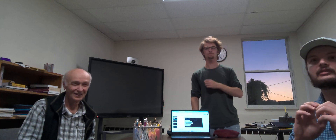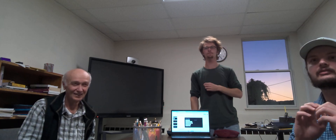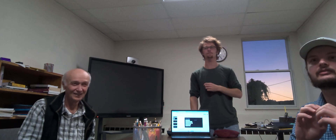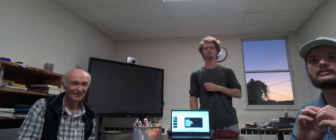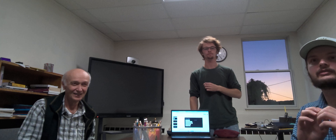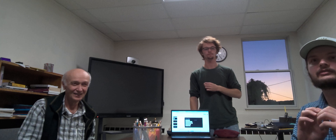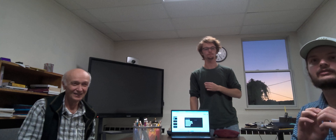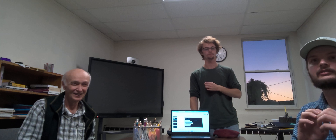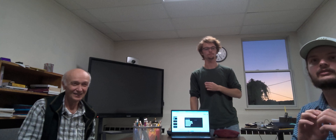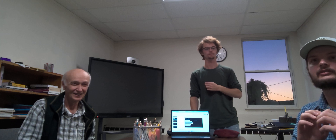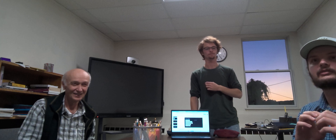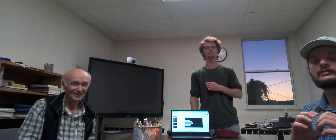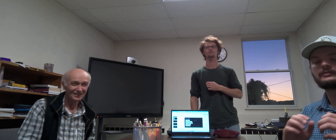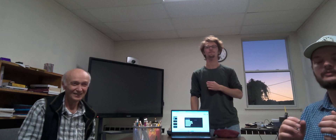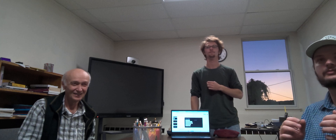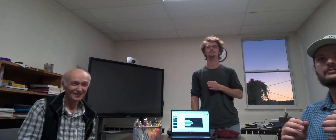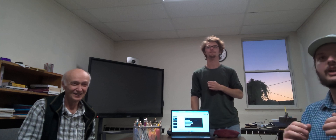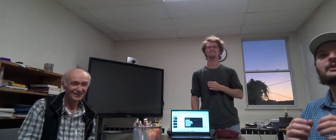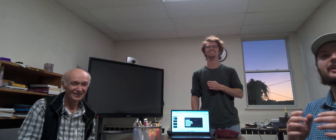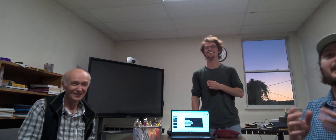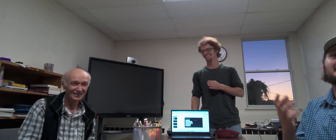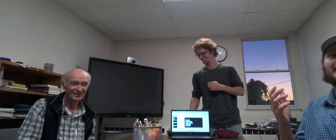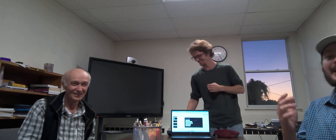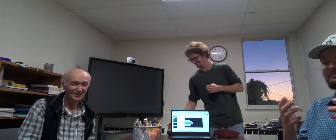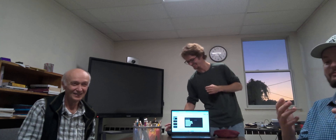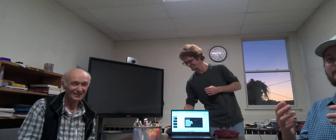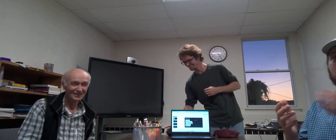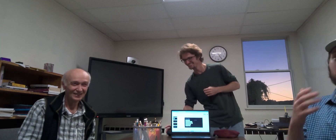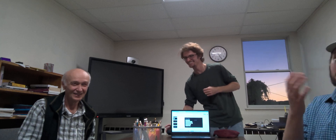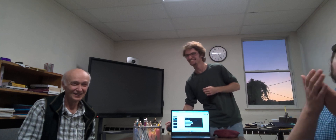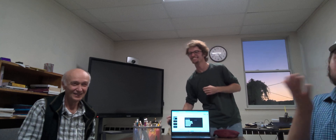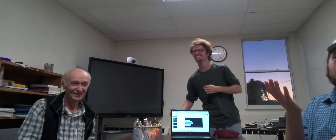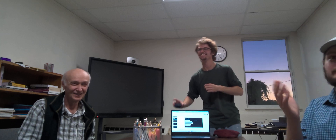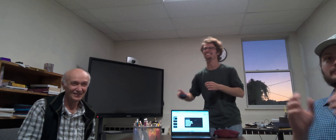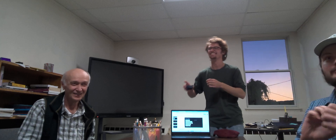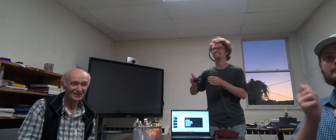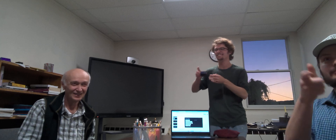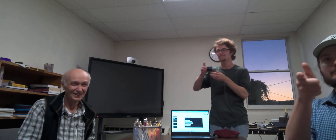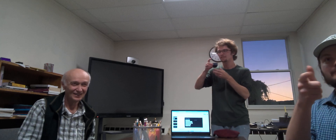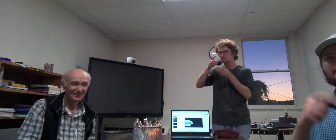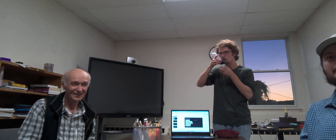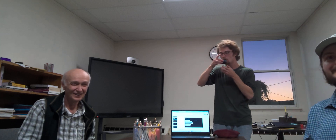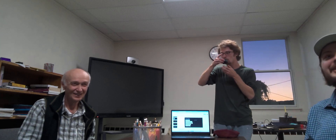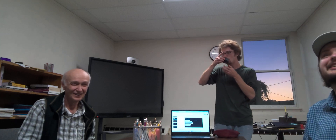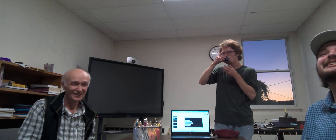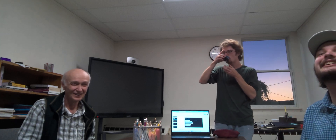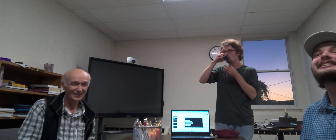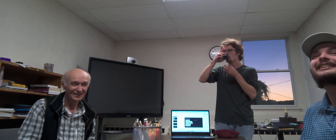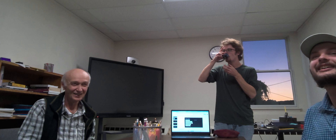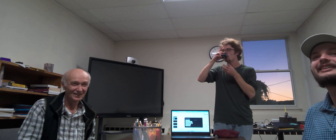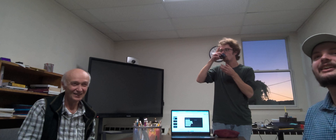you? Oh, you're supposed to ask. I was like, ah. I'm not sure if that's a good solution, but